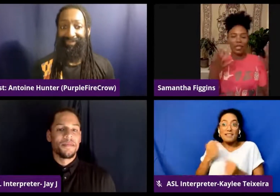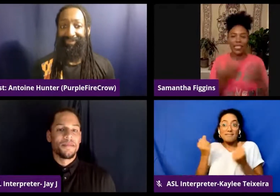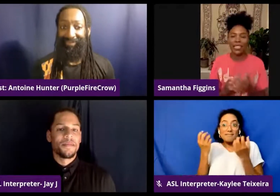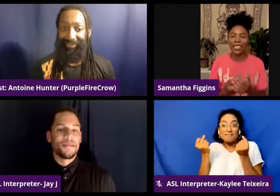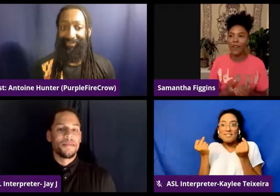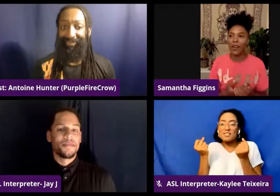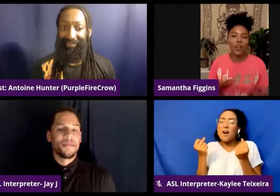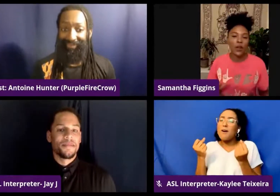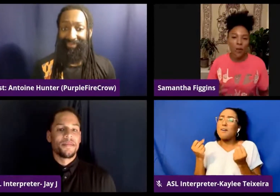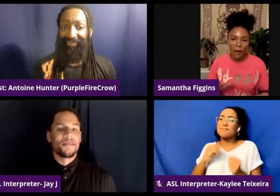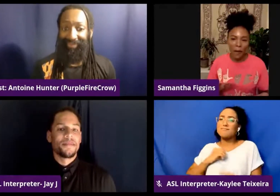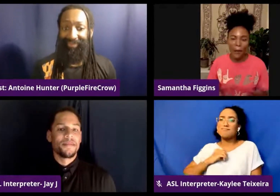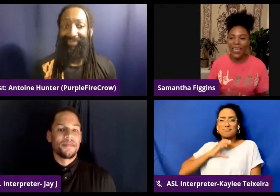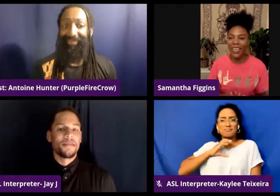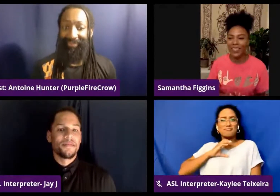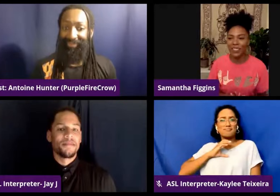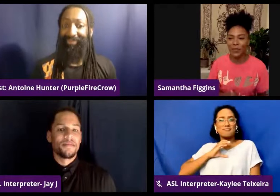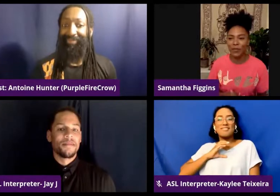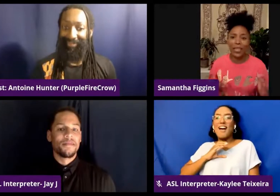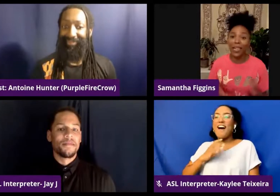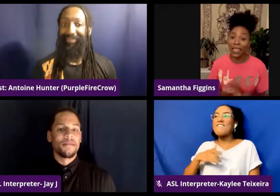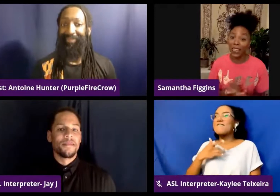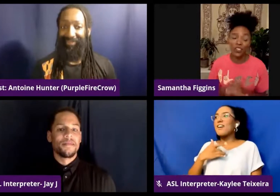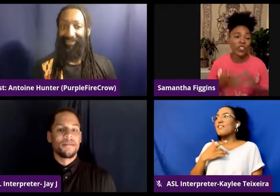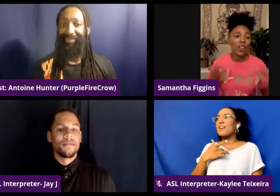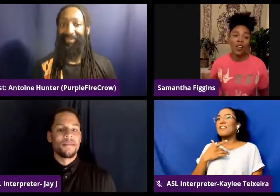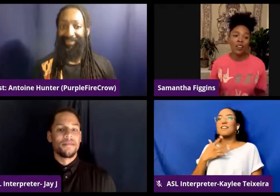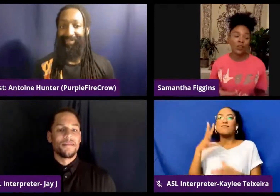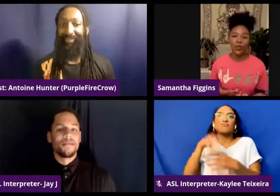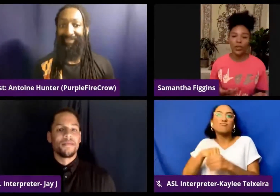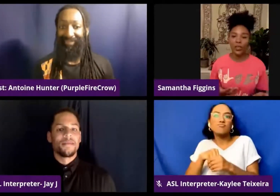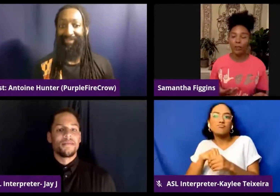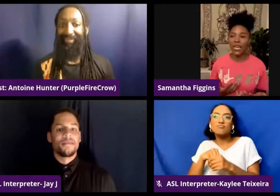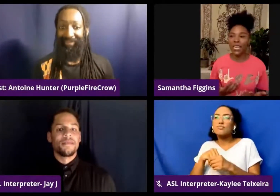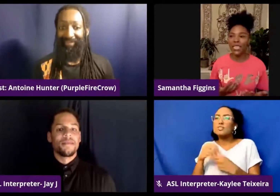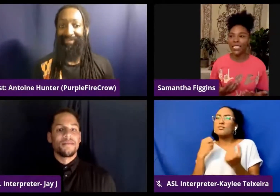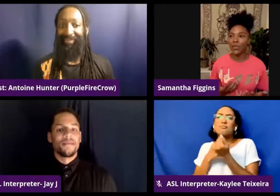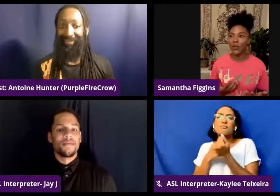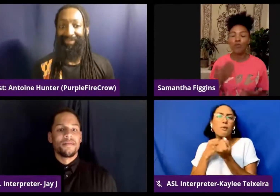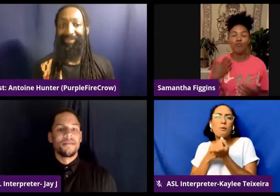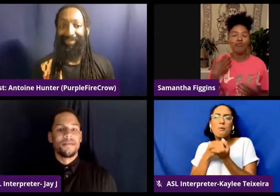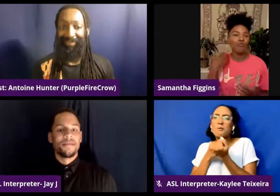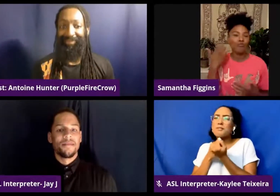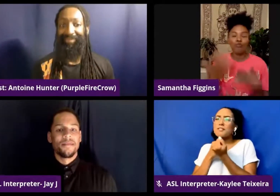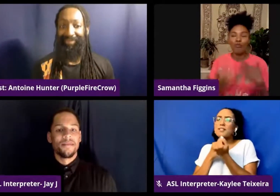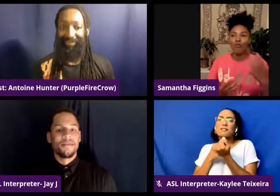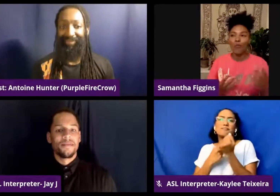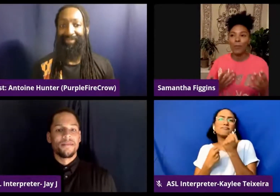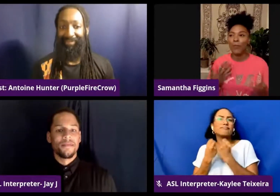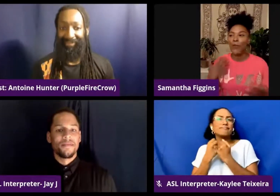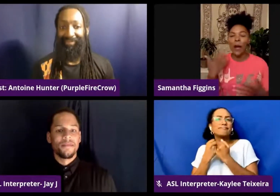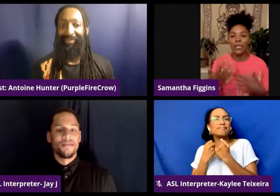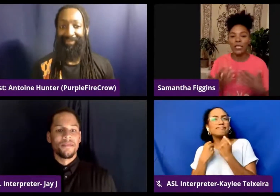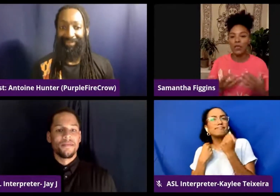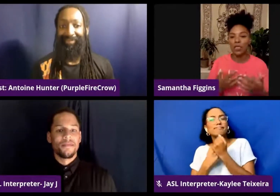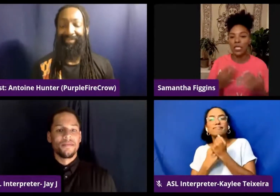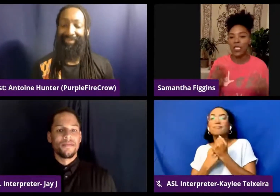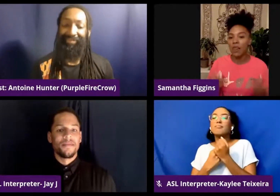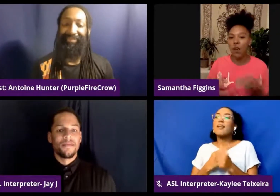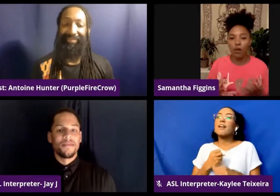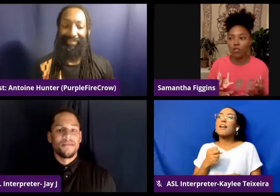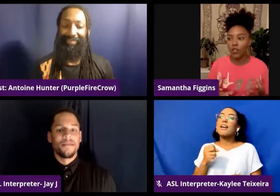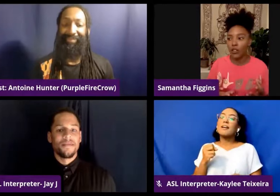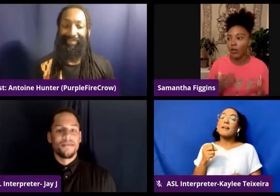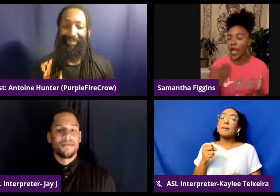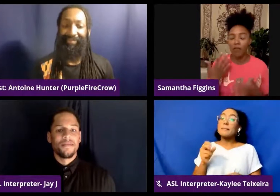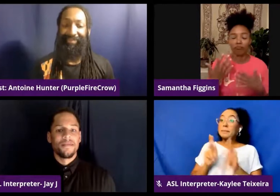boost of confidence, and I felt very welcome and supported. Again, just supported, because people come into this